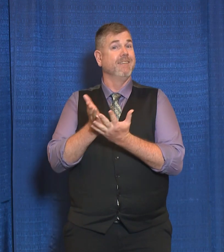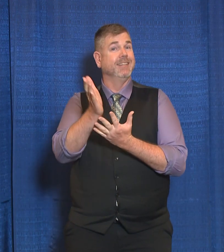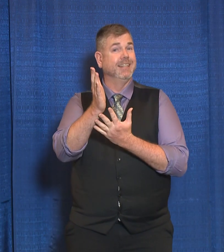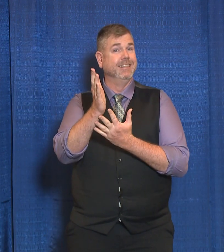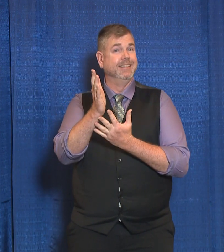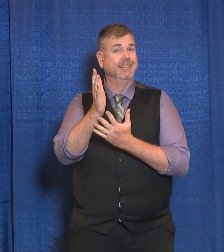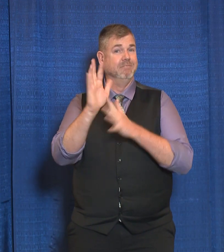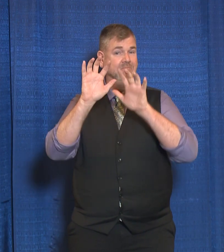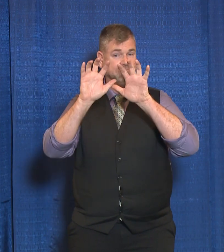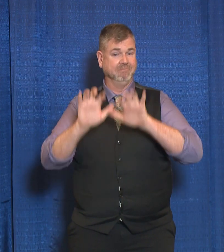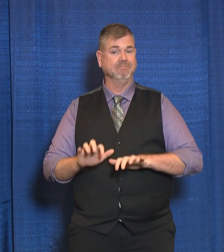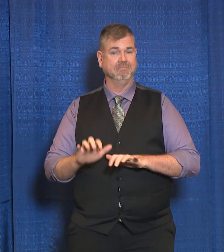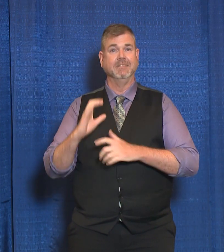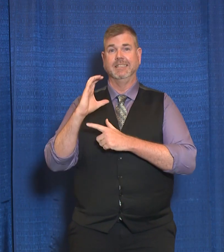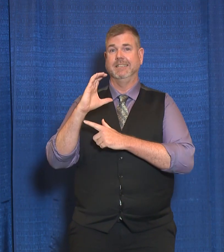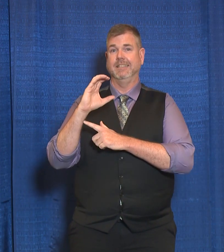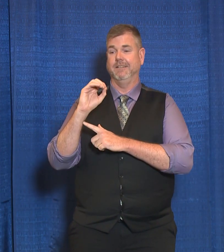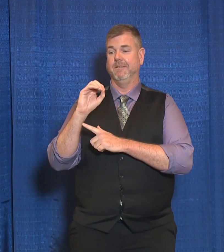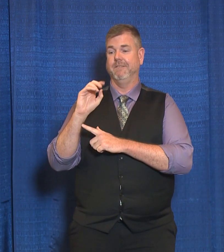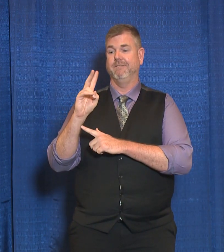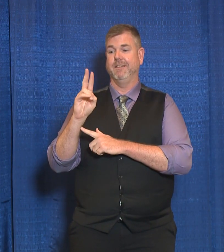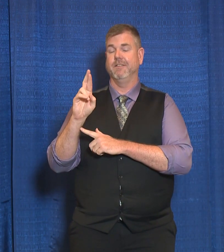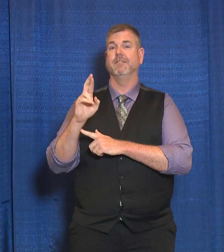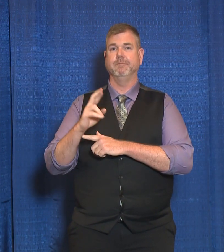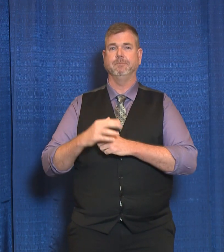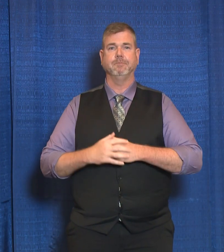Navigating COVR.